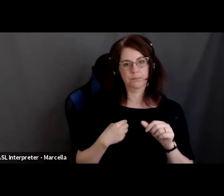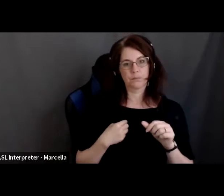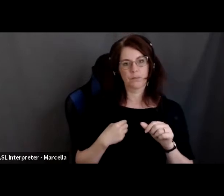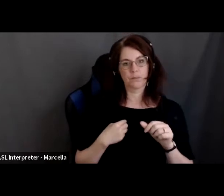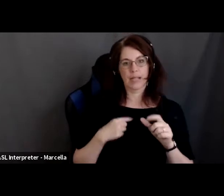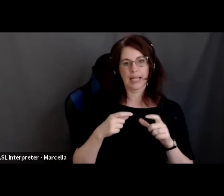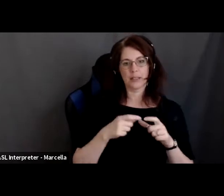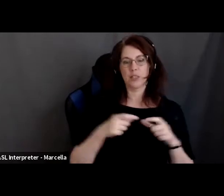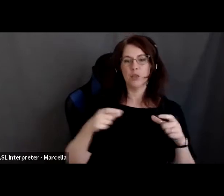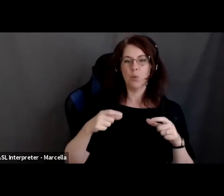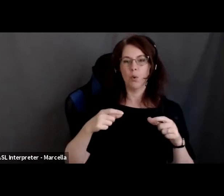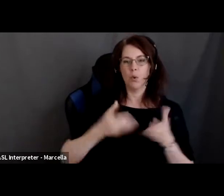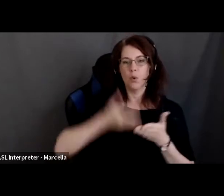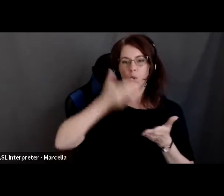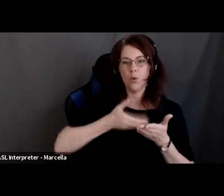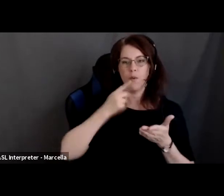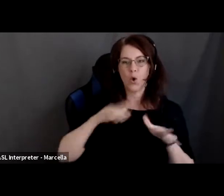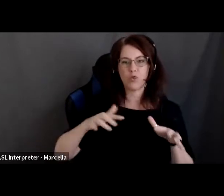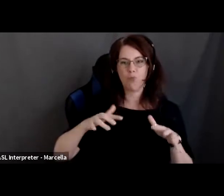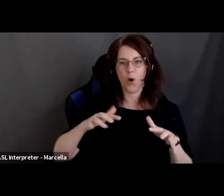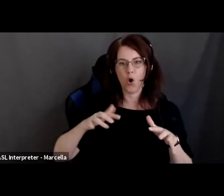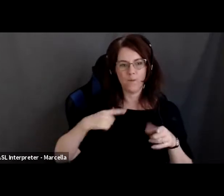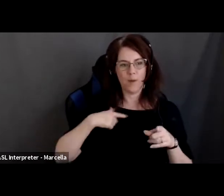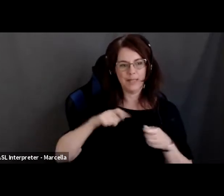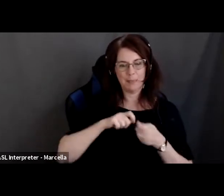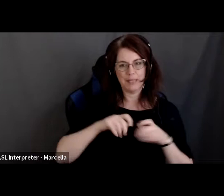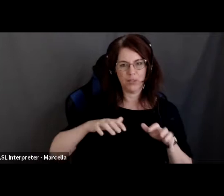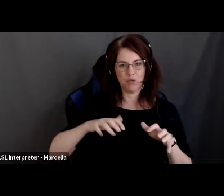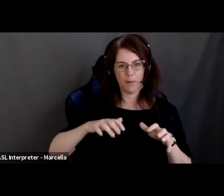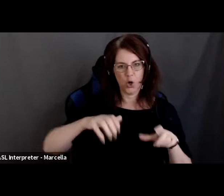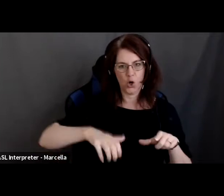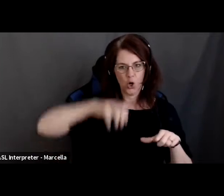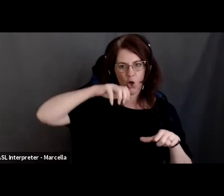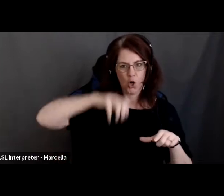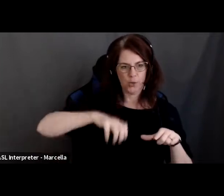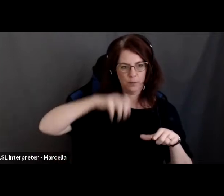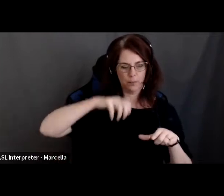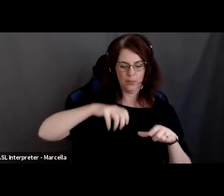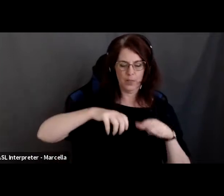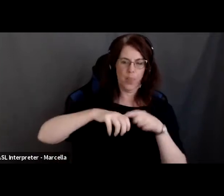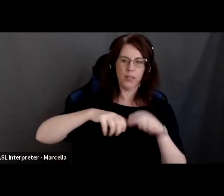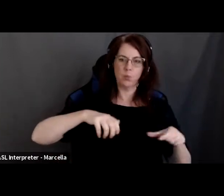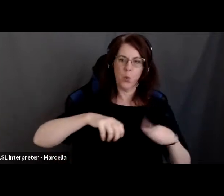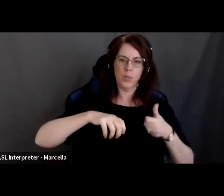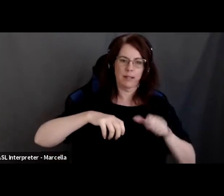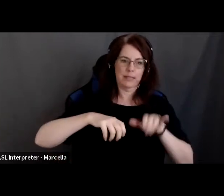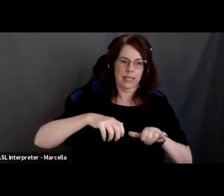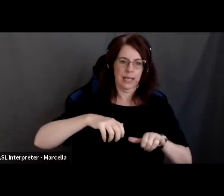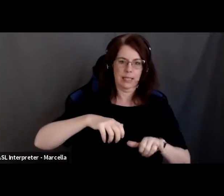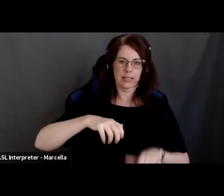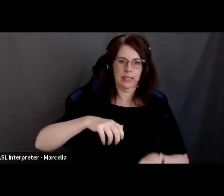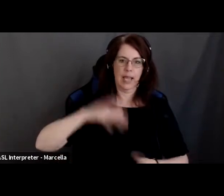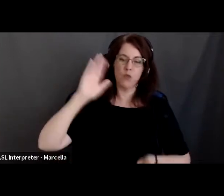spoon for trimmers. So this is meant for people that have a specific trimmer, and it helps stabilize the spoon. It reduces the motion by up